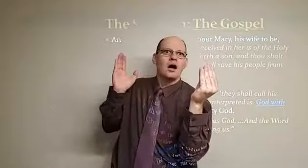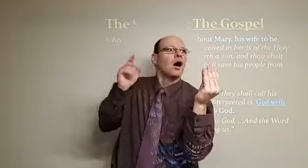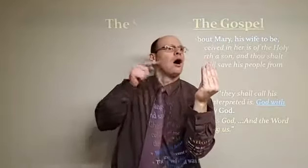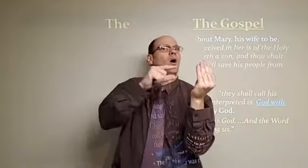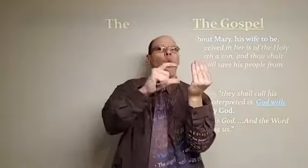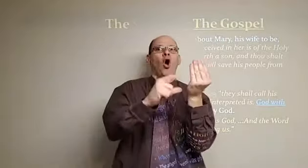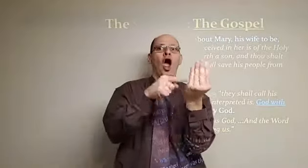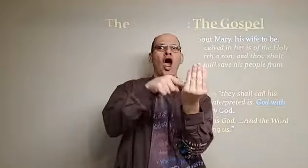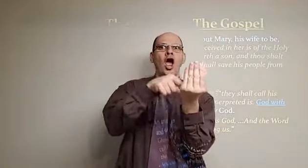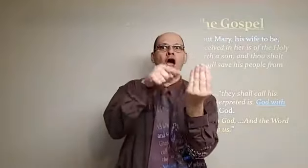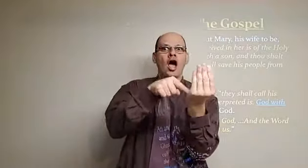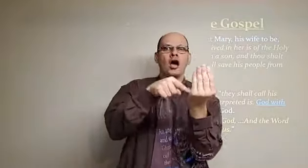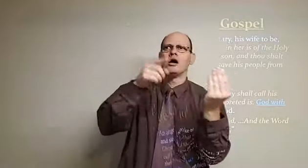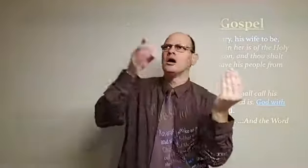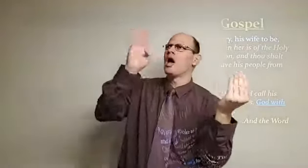you know spoken word of God